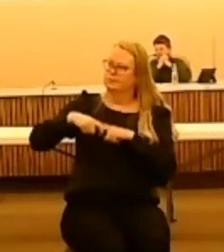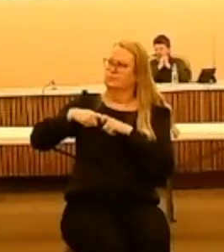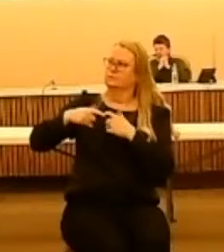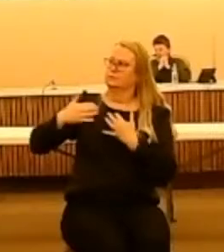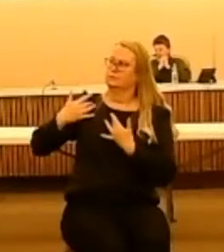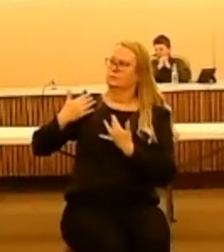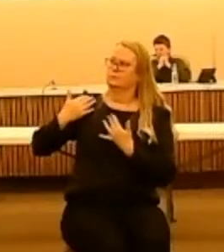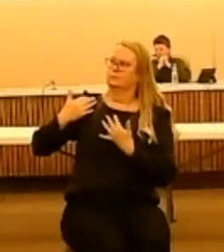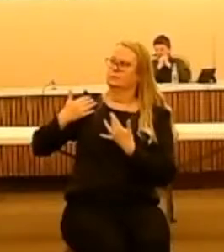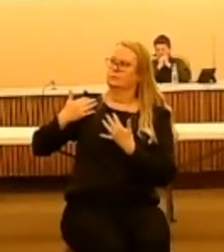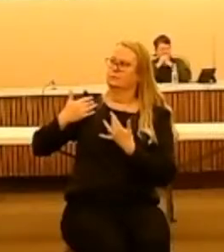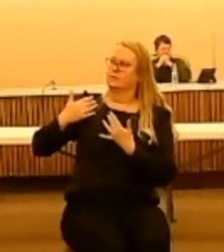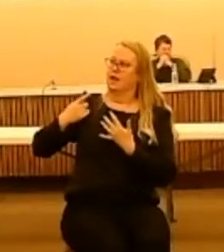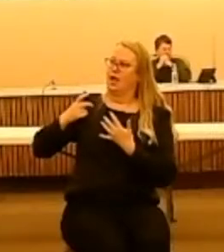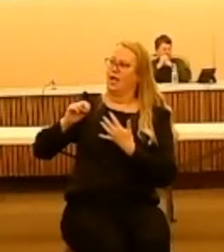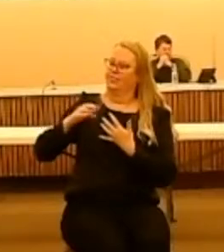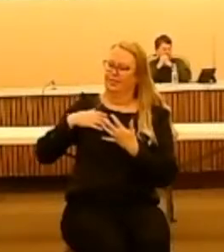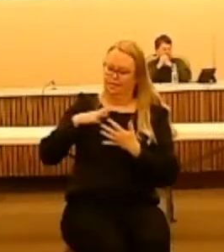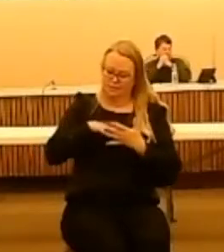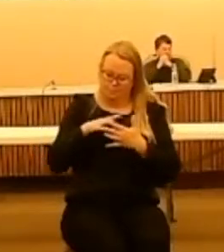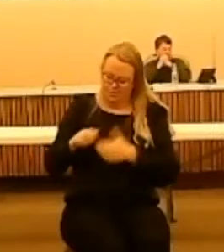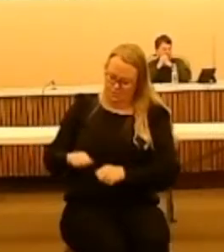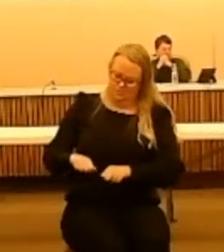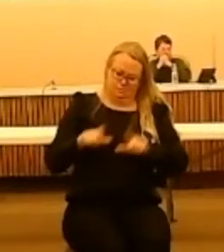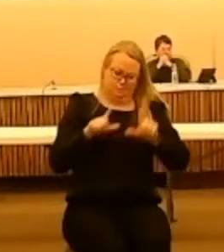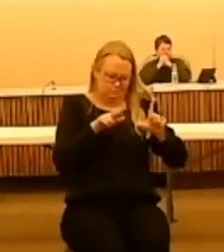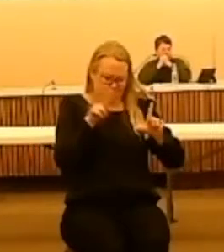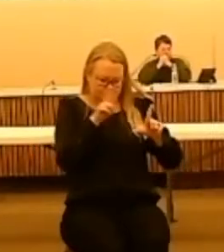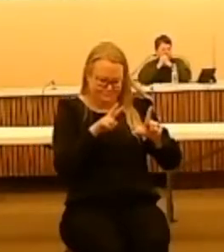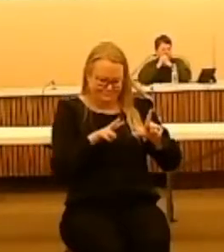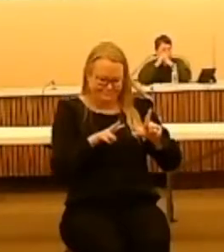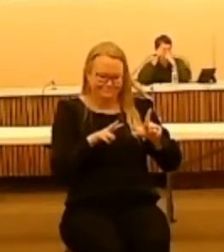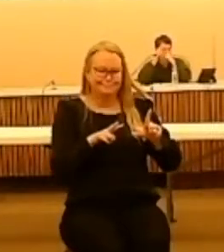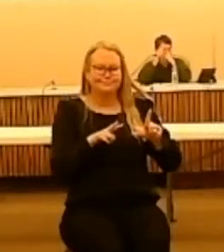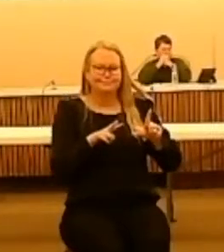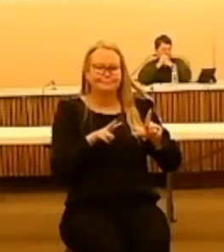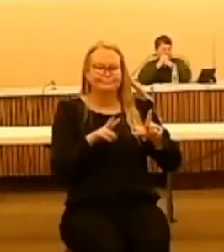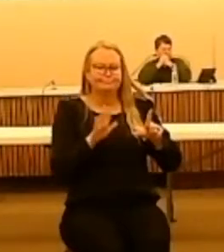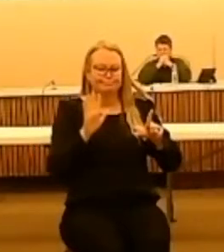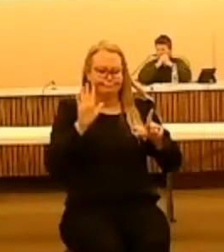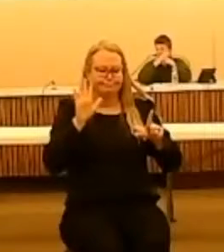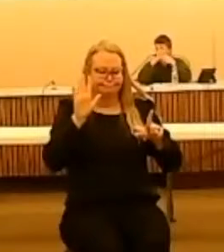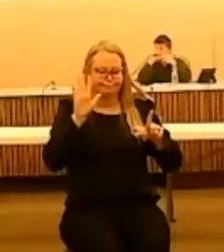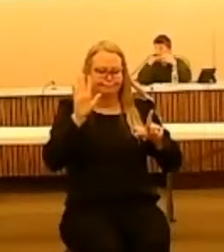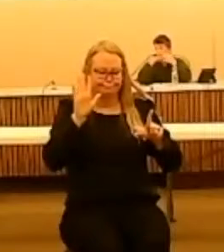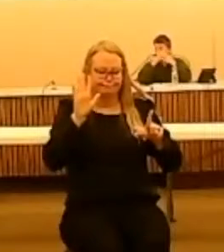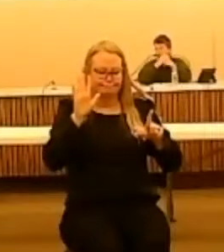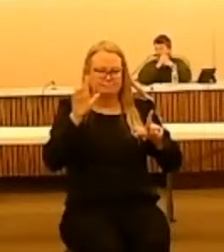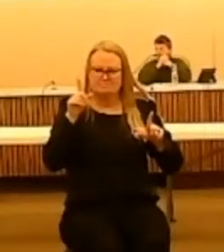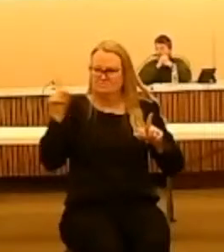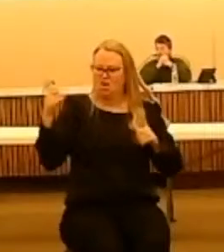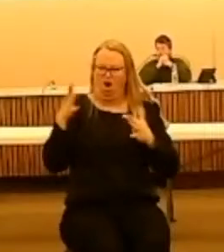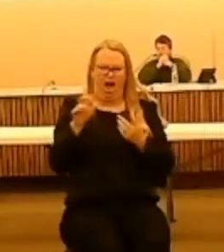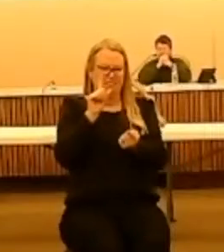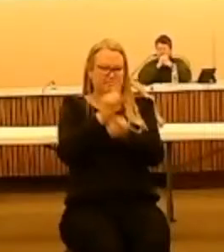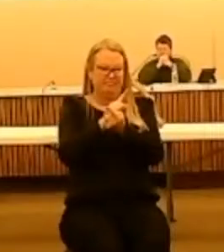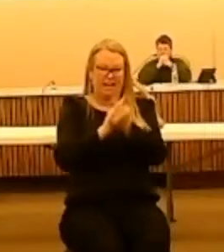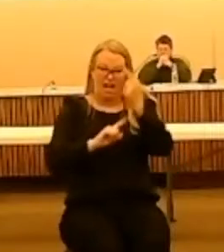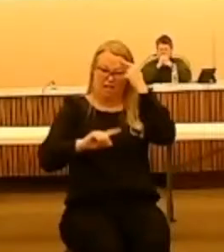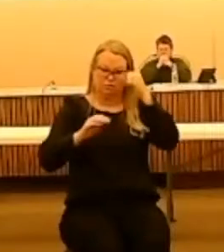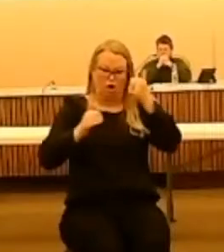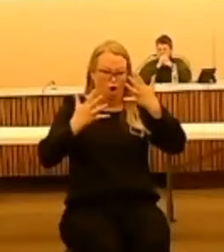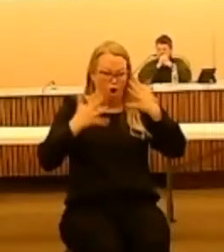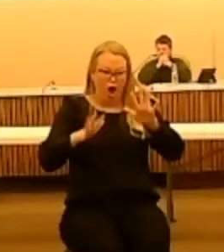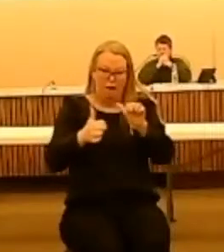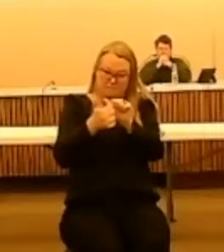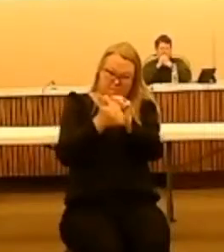when I then opened the table to answer that question, I realized we'd covered that already. Right. Well, that's what I'm saying.